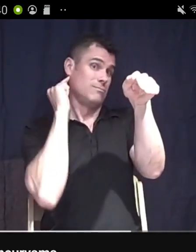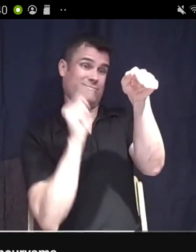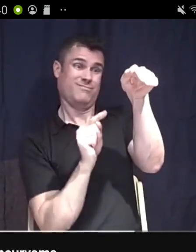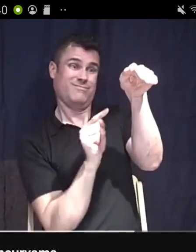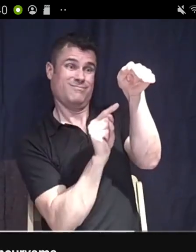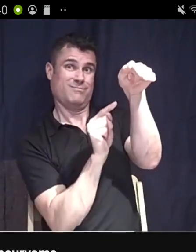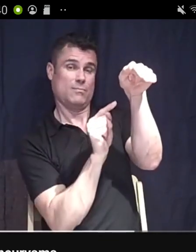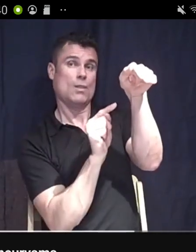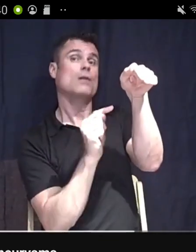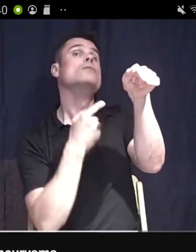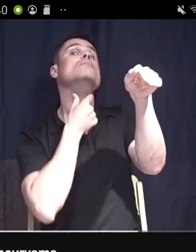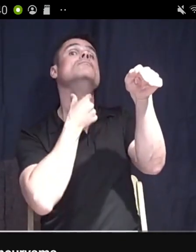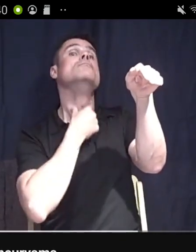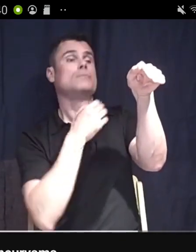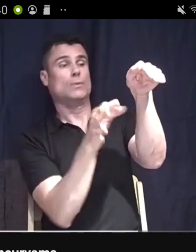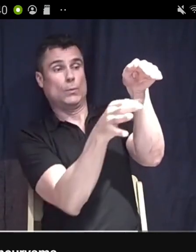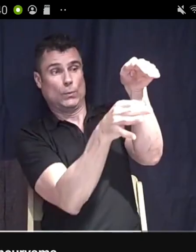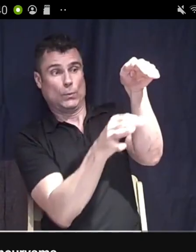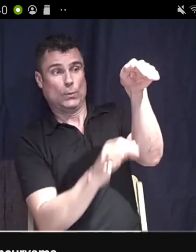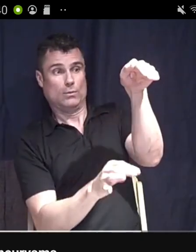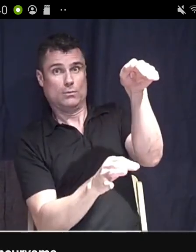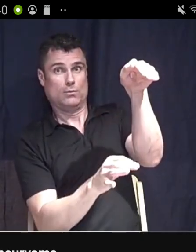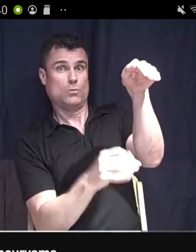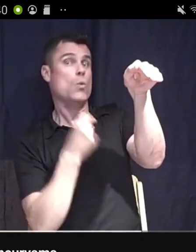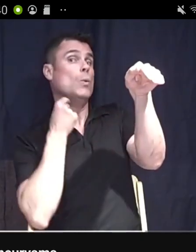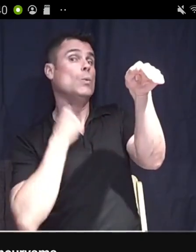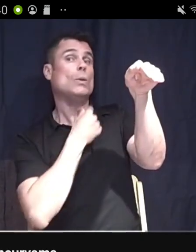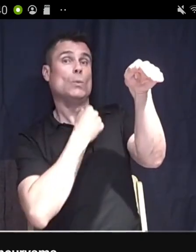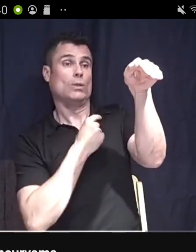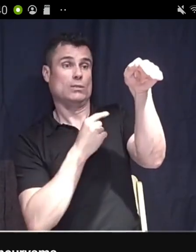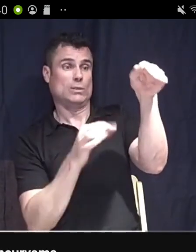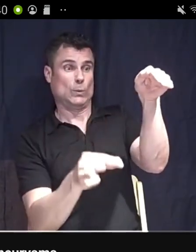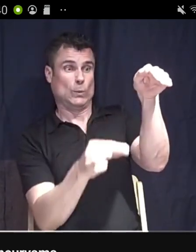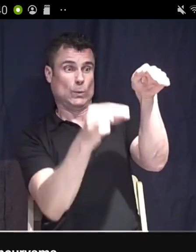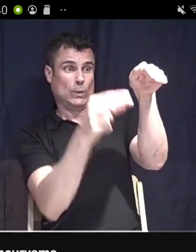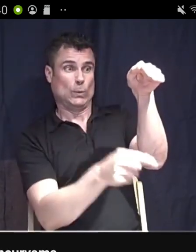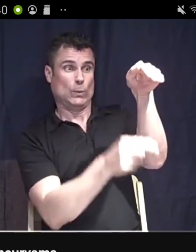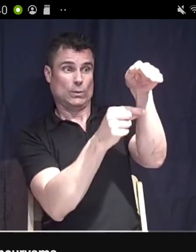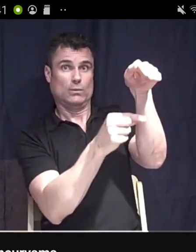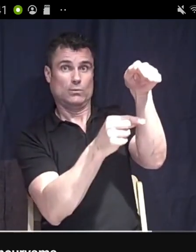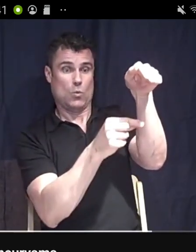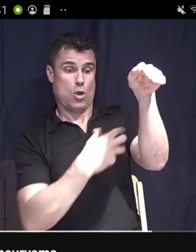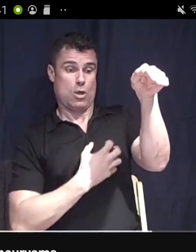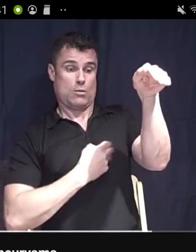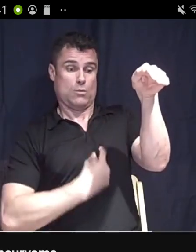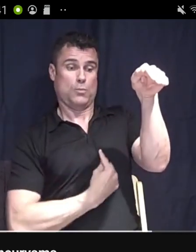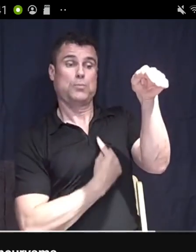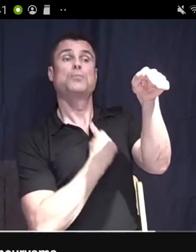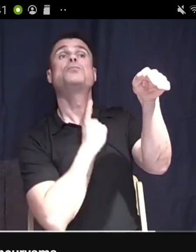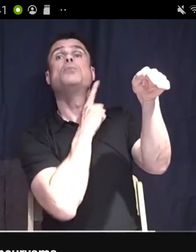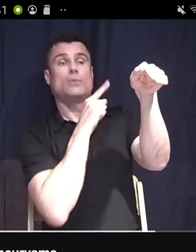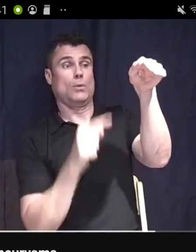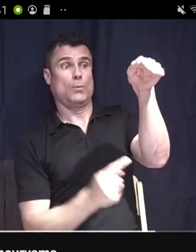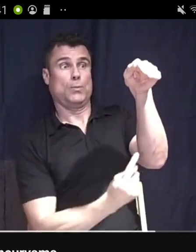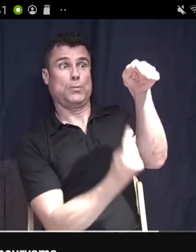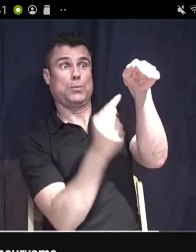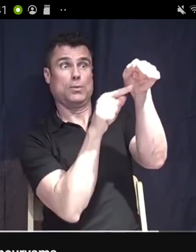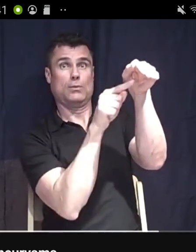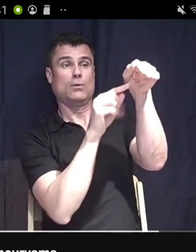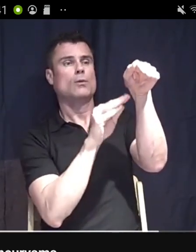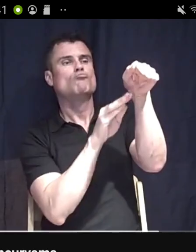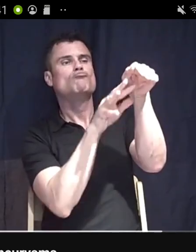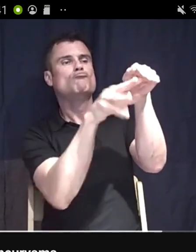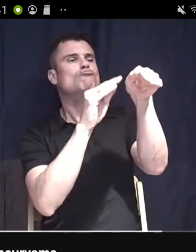the paperwork, including dictionary, English words,